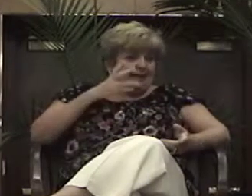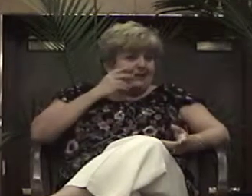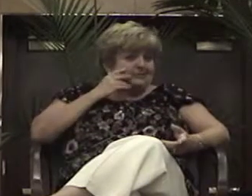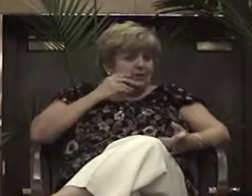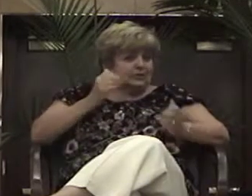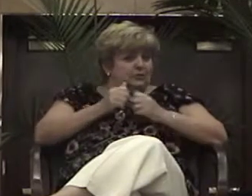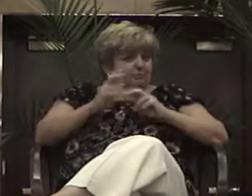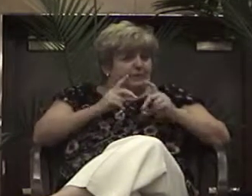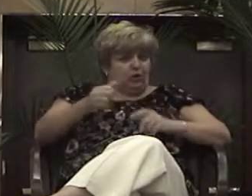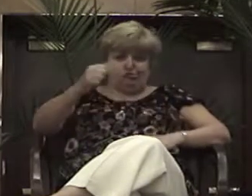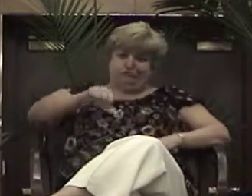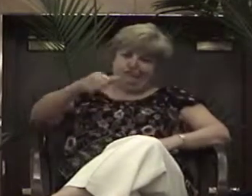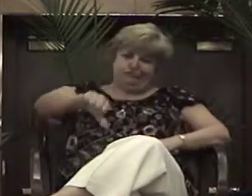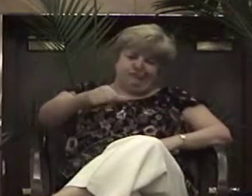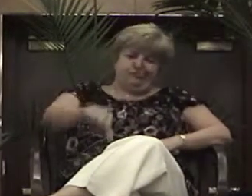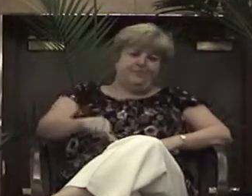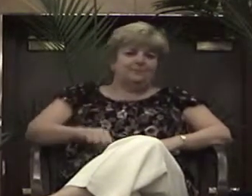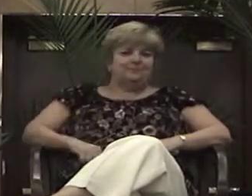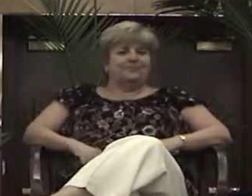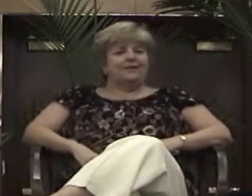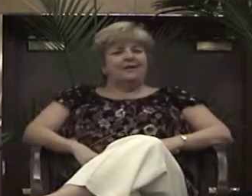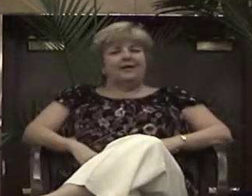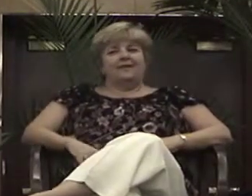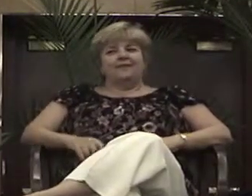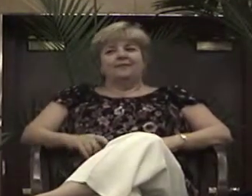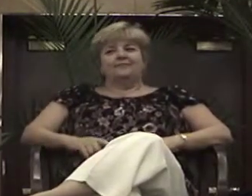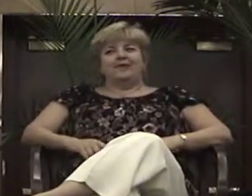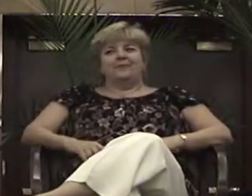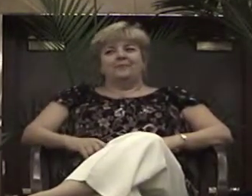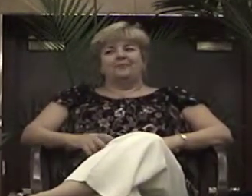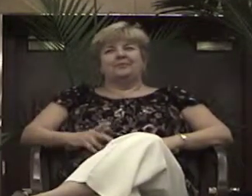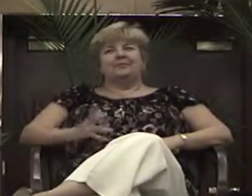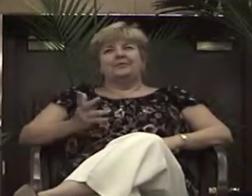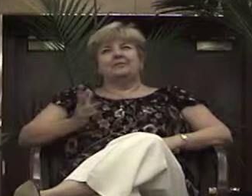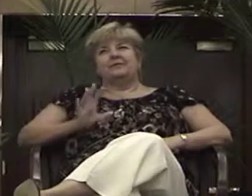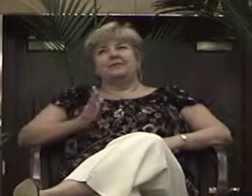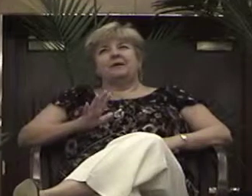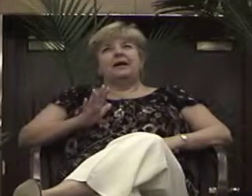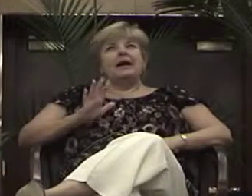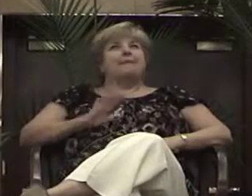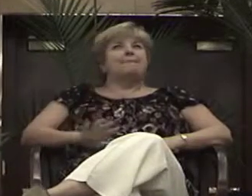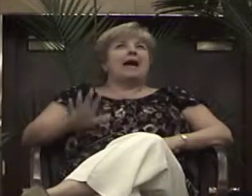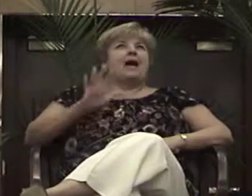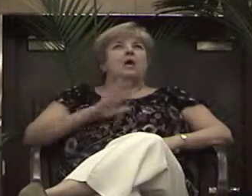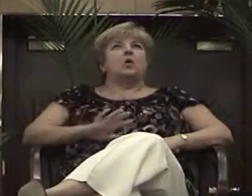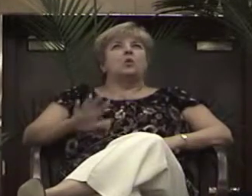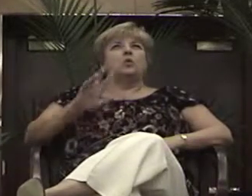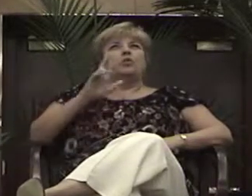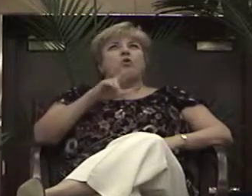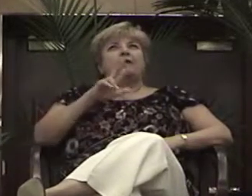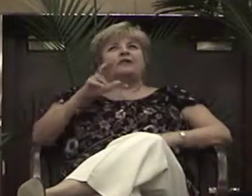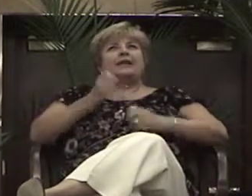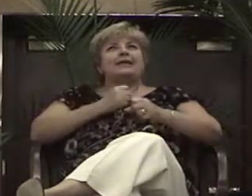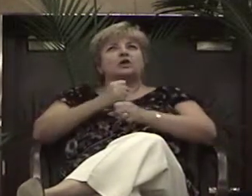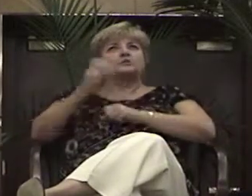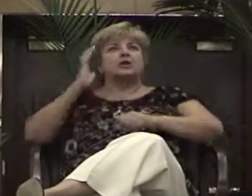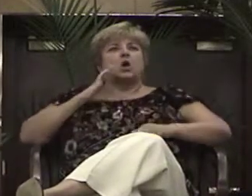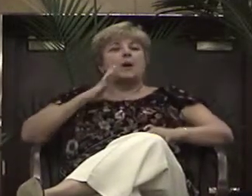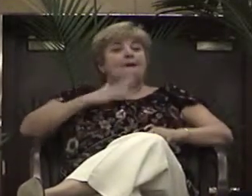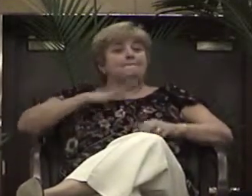They still tell the story about me. Now this is about 33 years ago. My first day in the